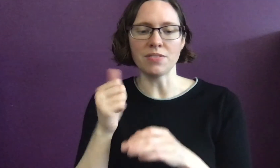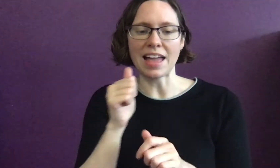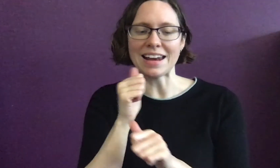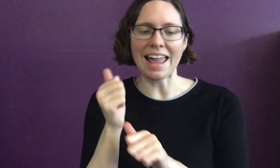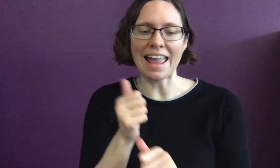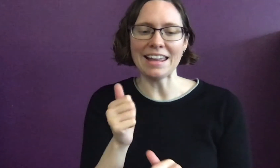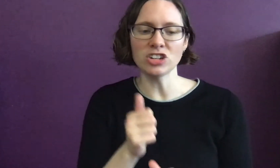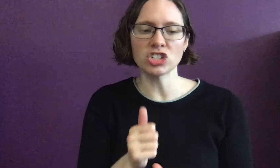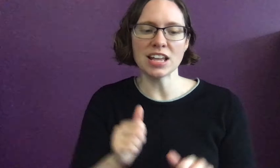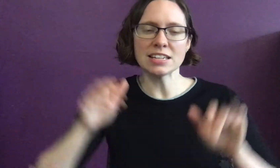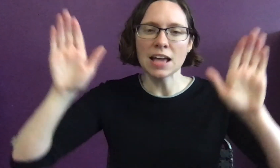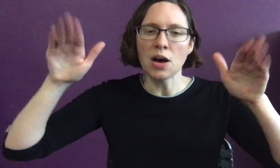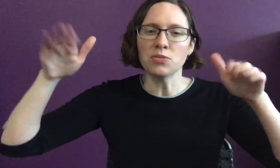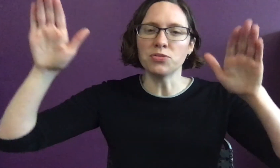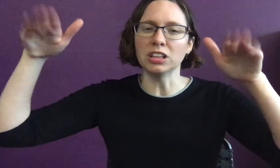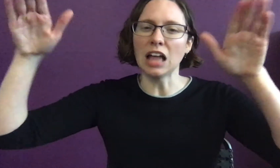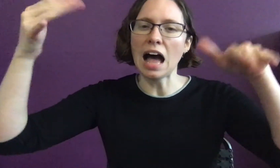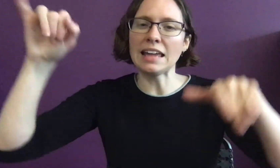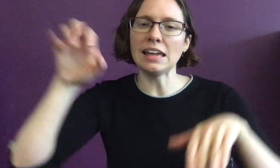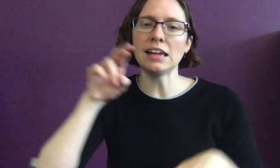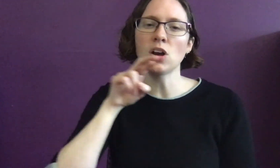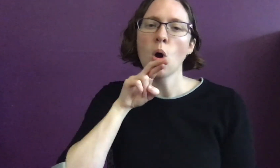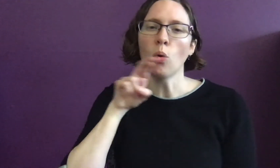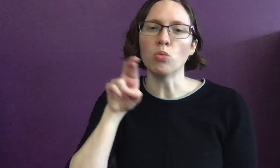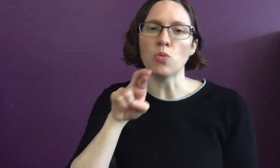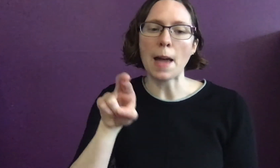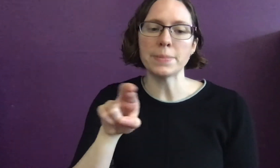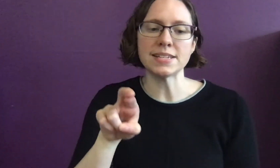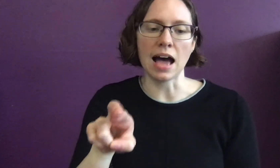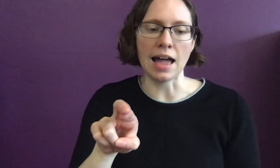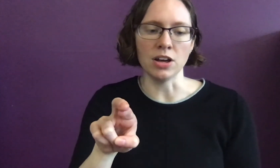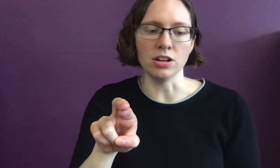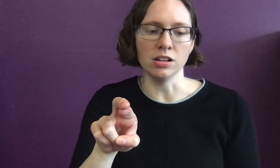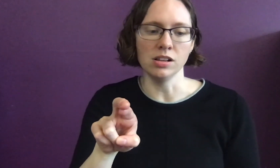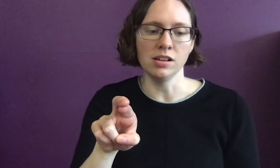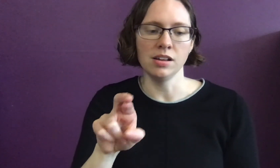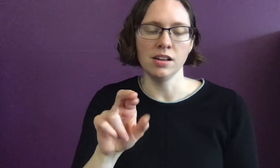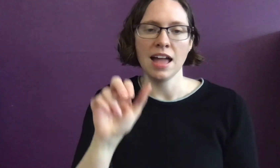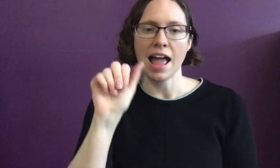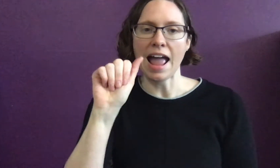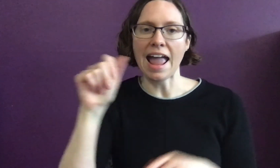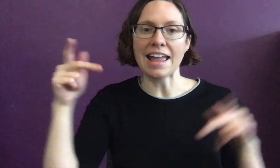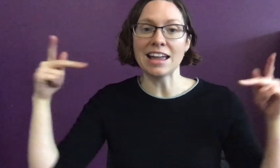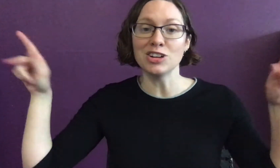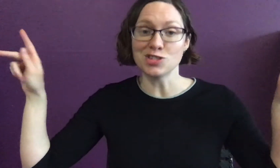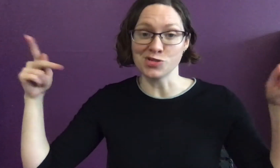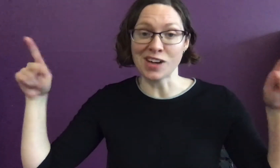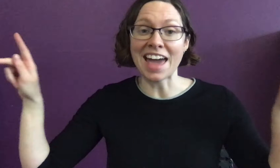an ancient flying reptile, a